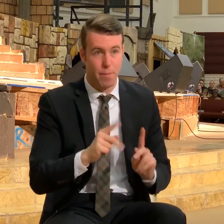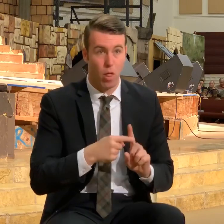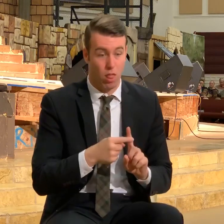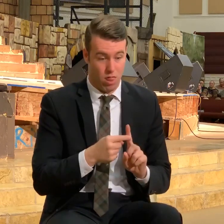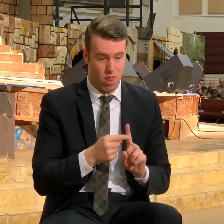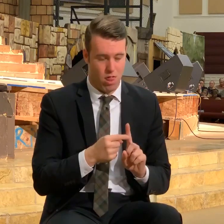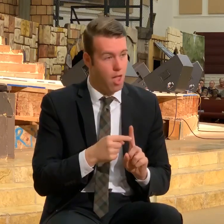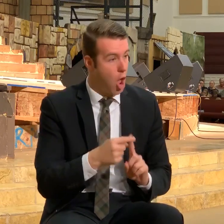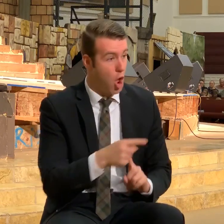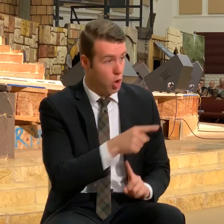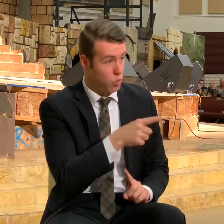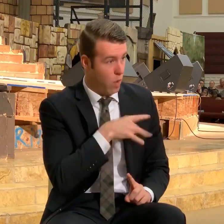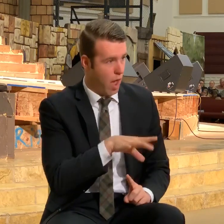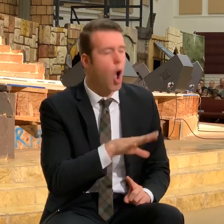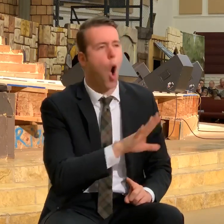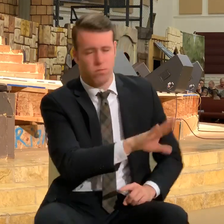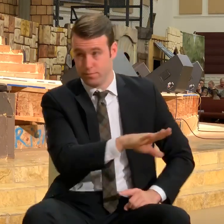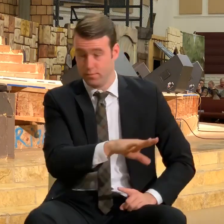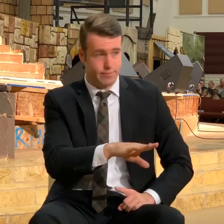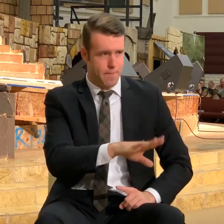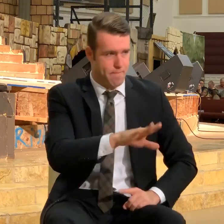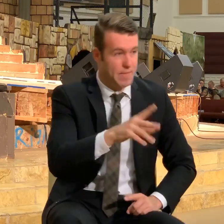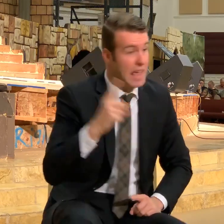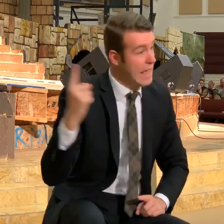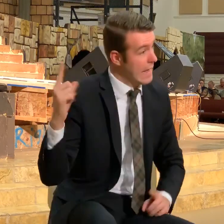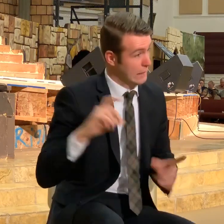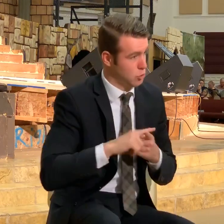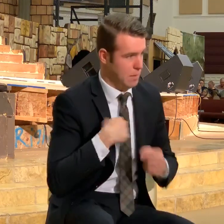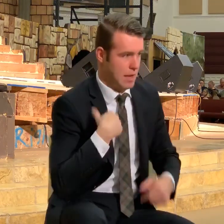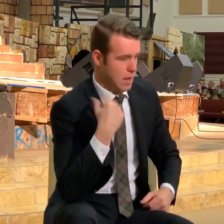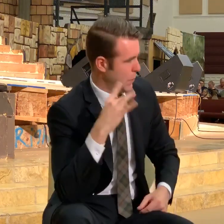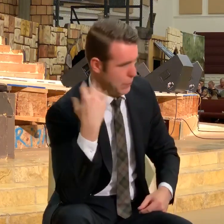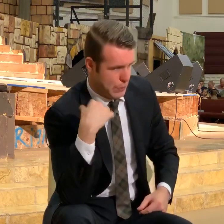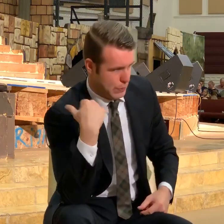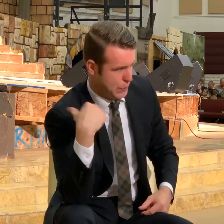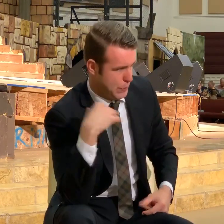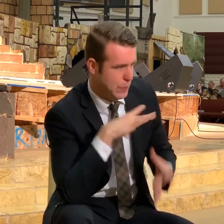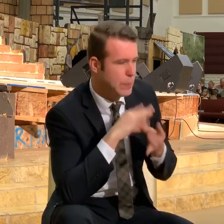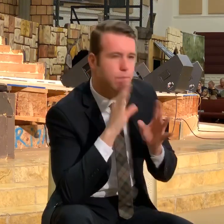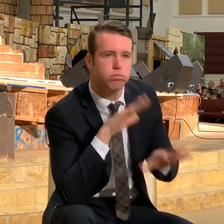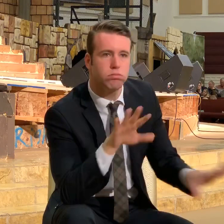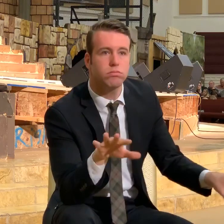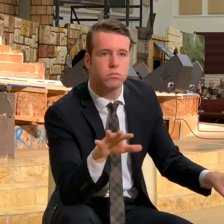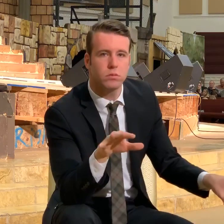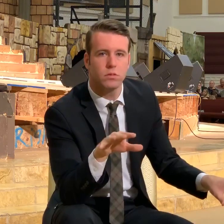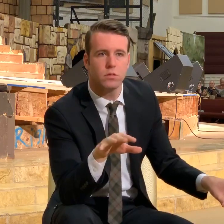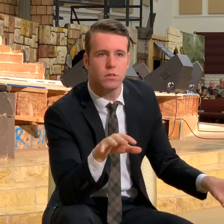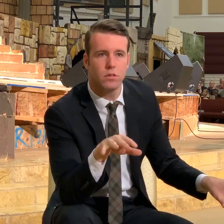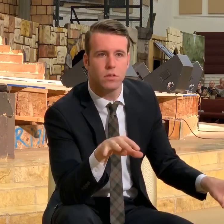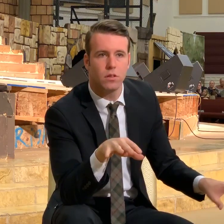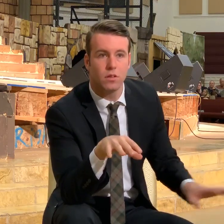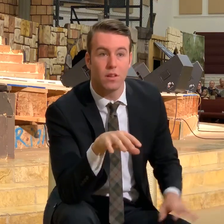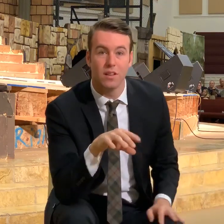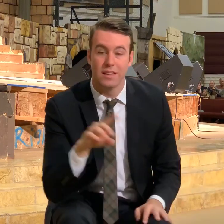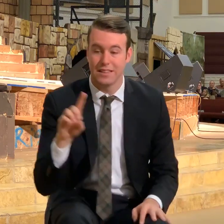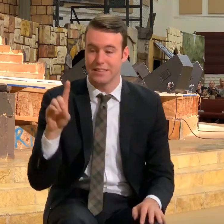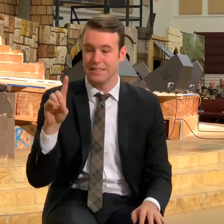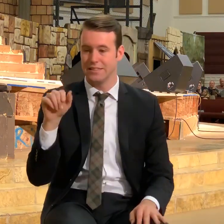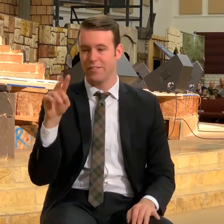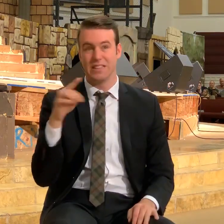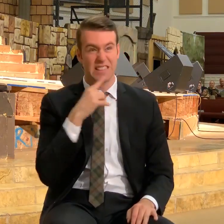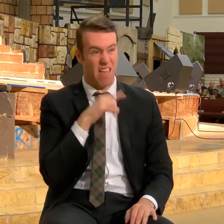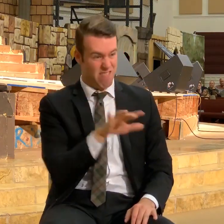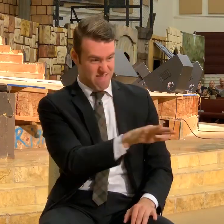me. And then it starts. And David said, they gathered against